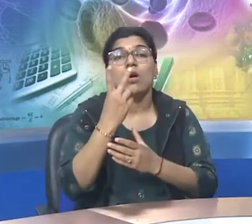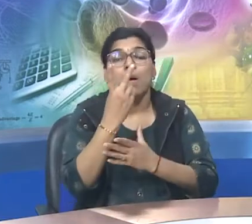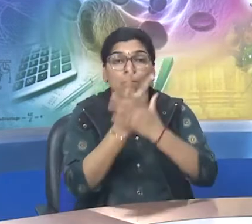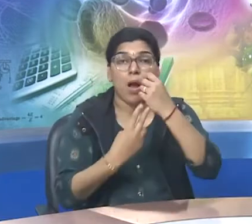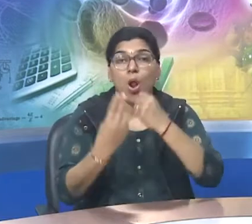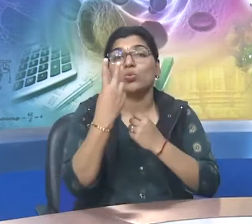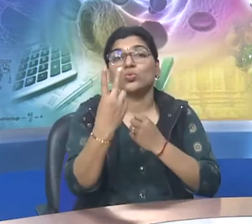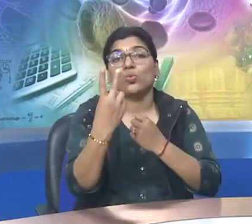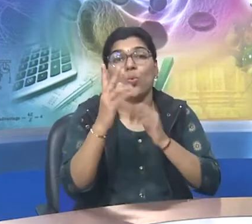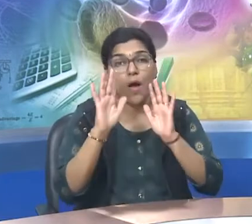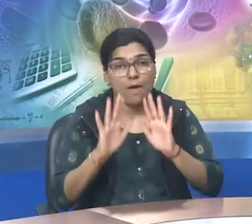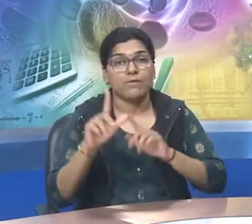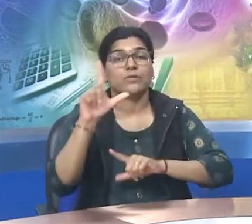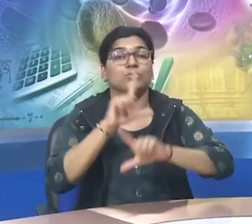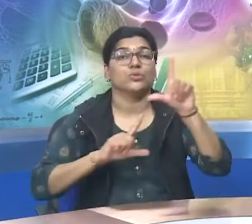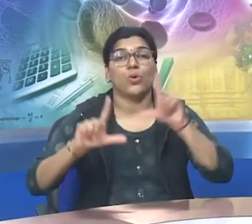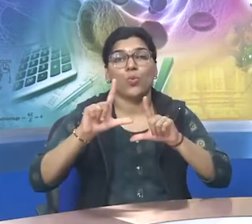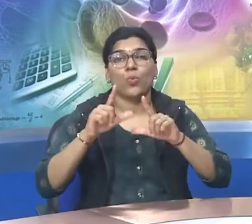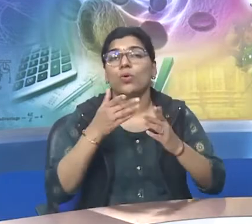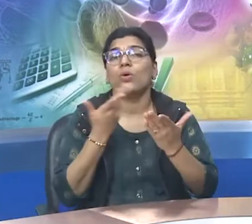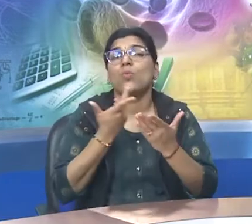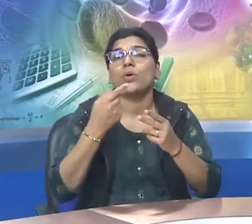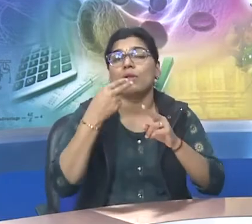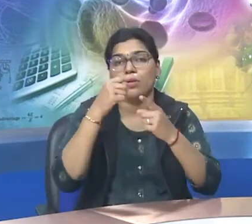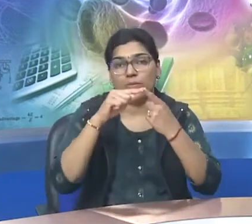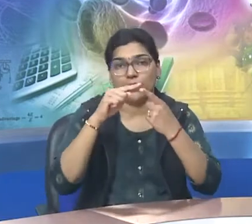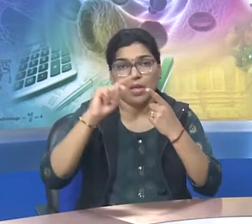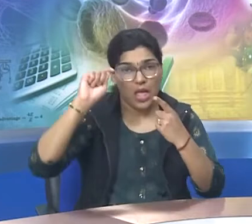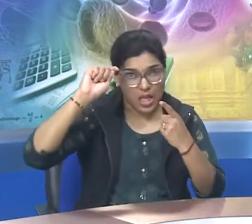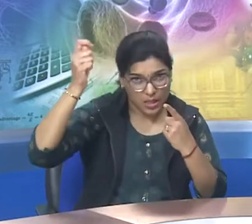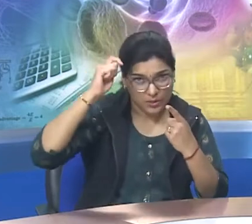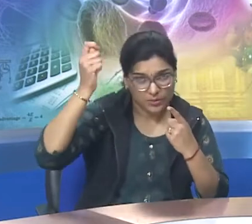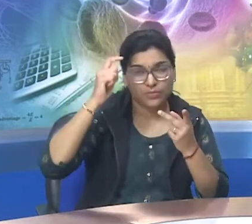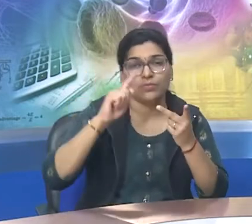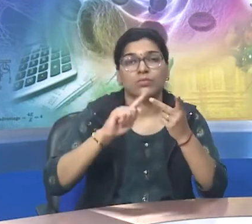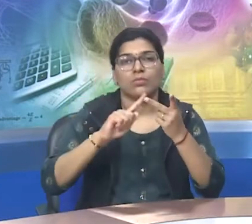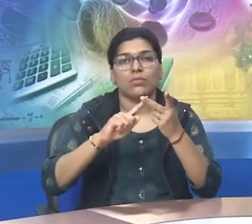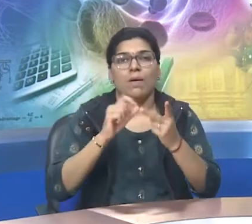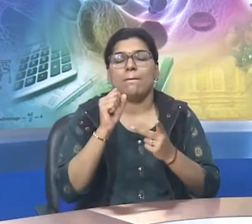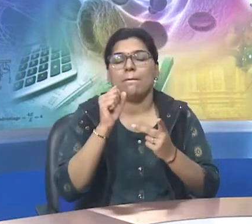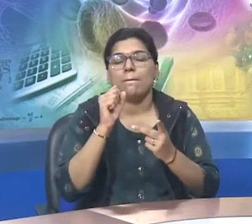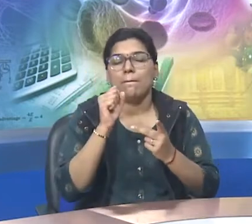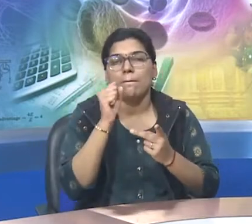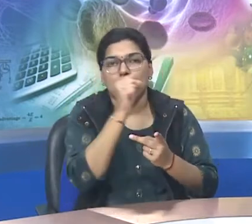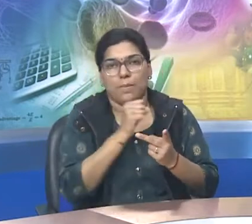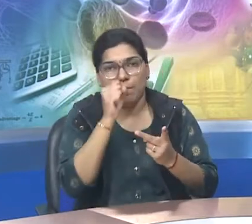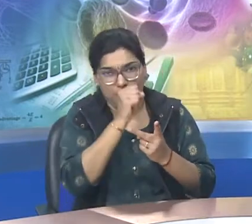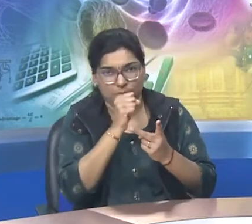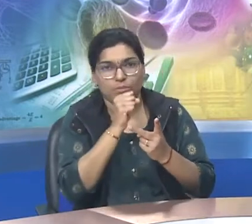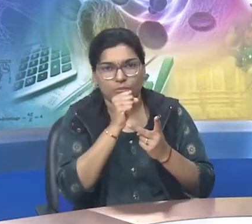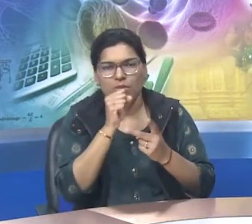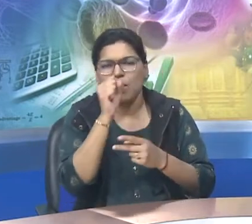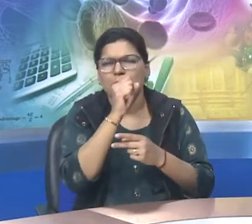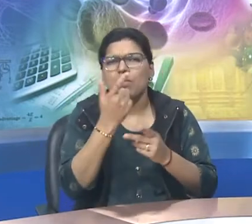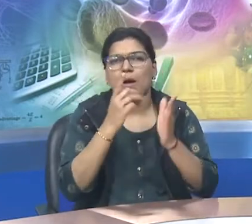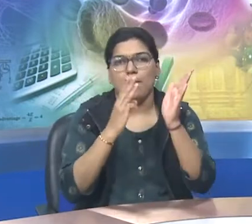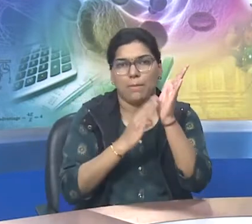Surya. And she started writing and publishing in 2 languages. The one was in English and